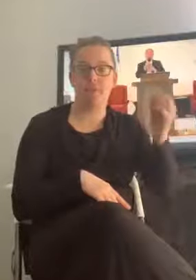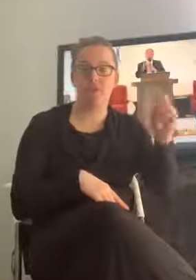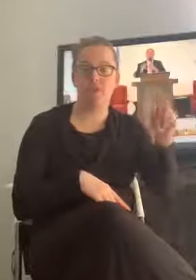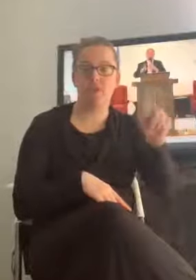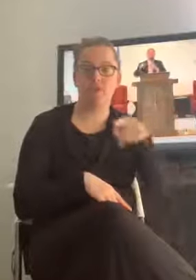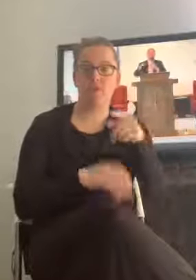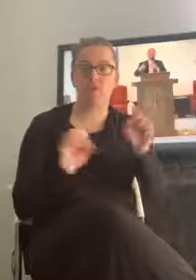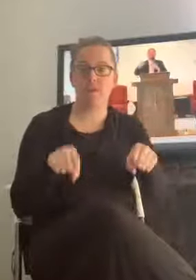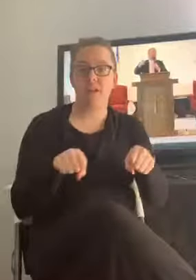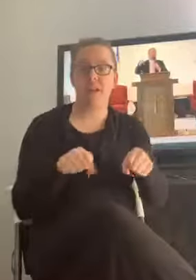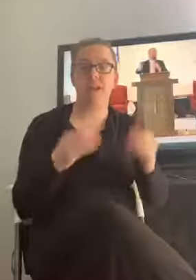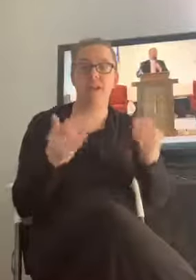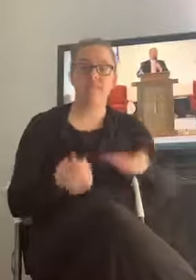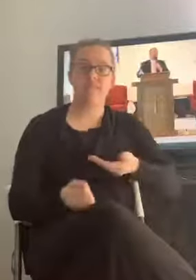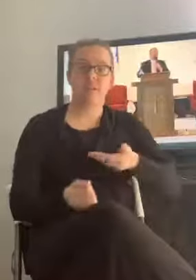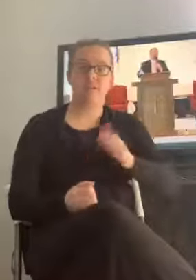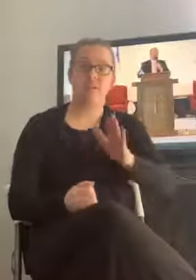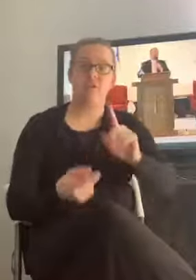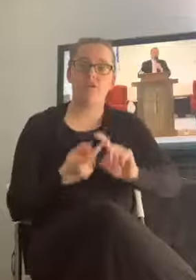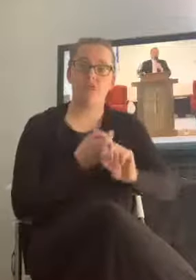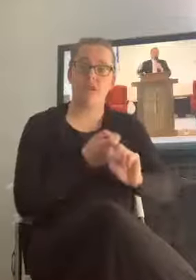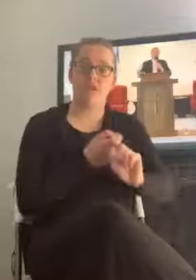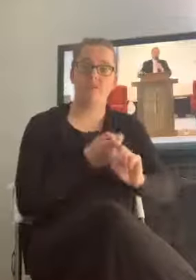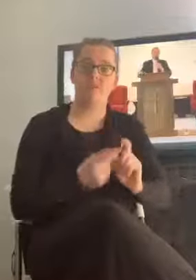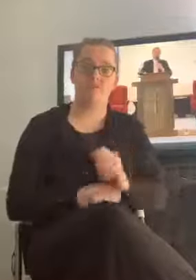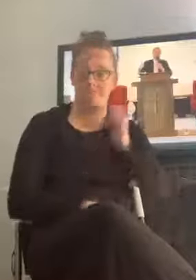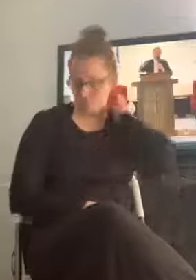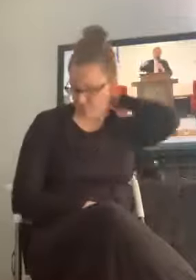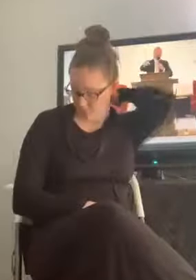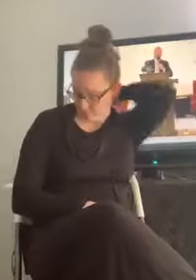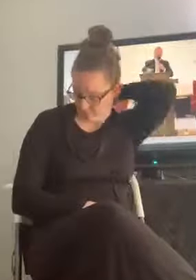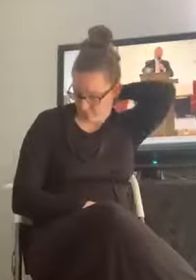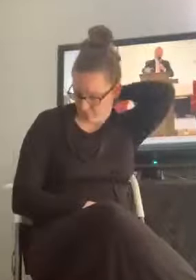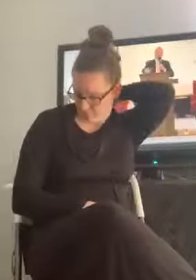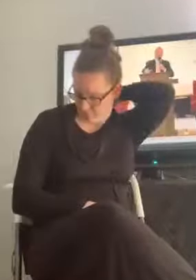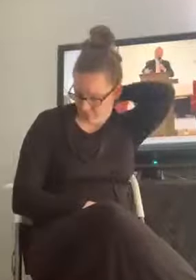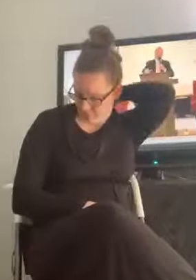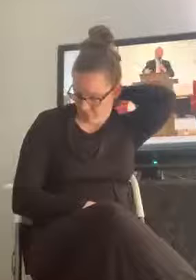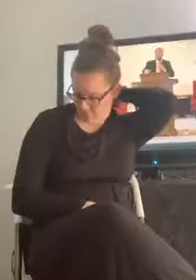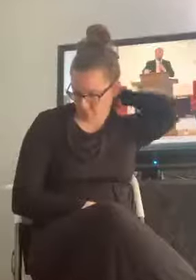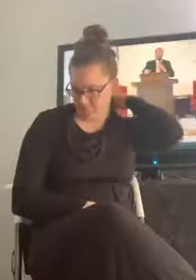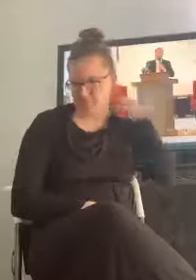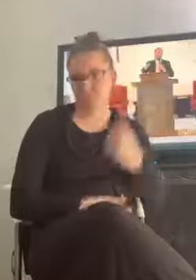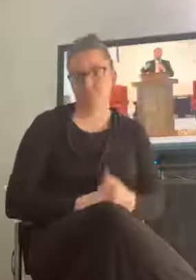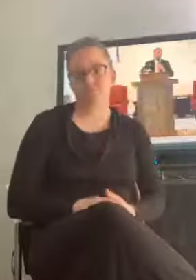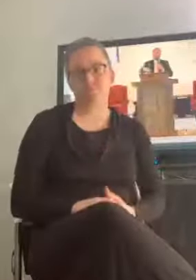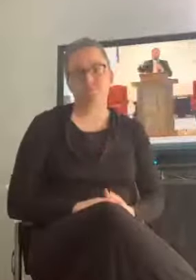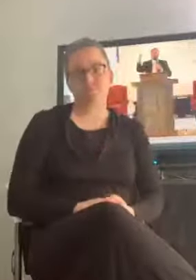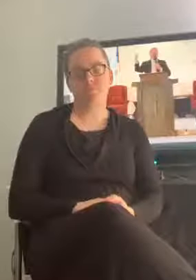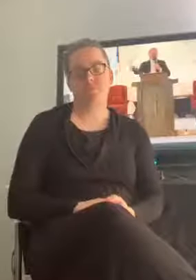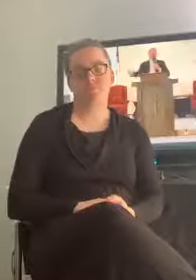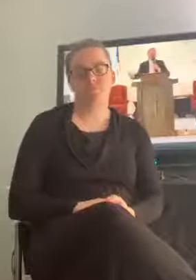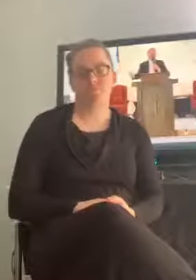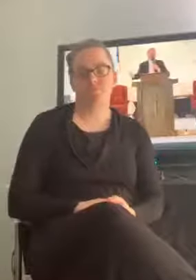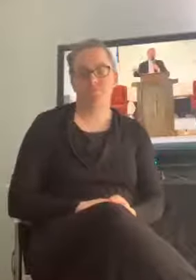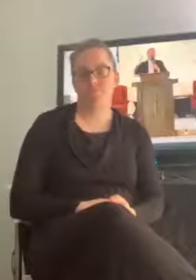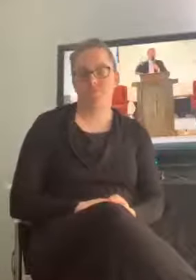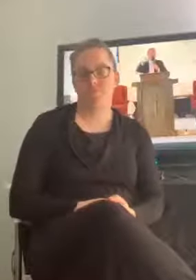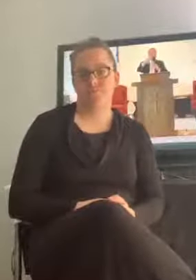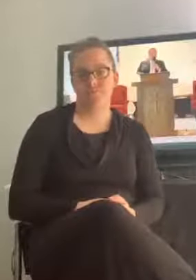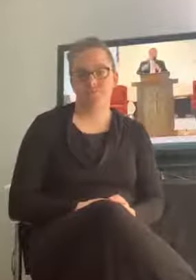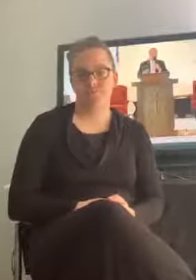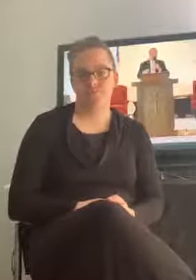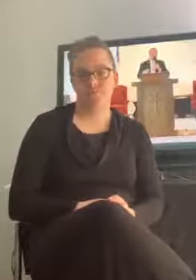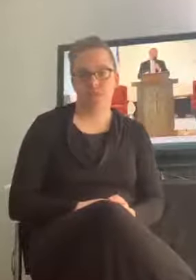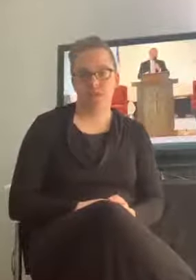friends list where you can send them a personal invitation where they also can like the Facebook page, and then they will have access. So